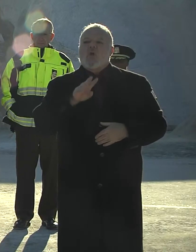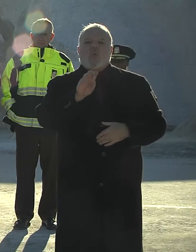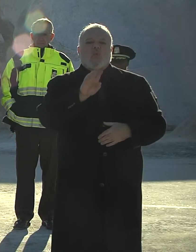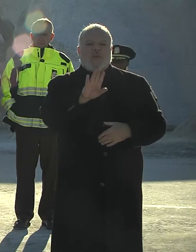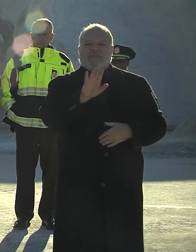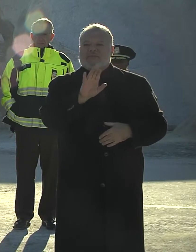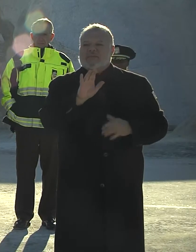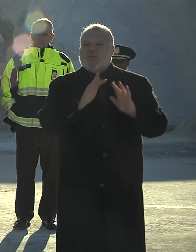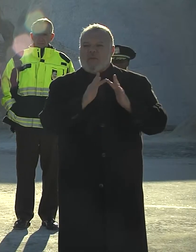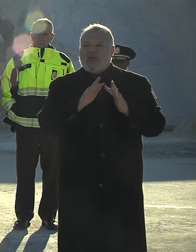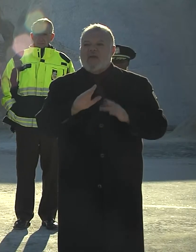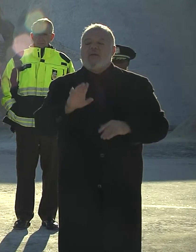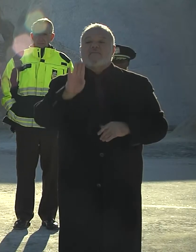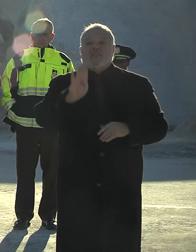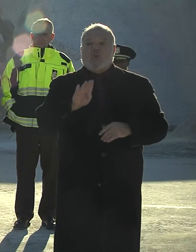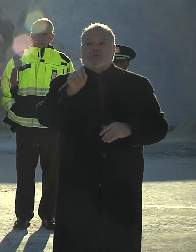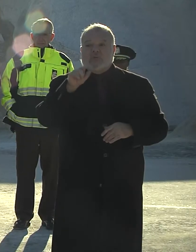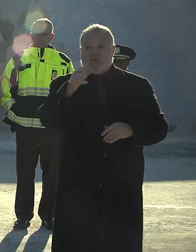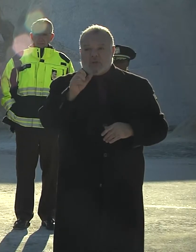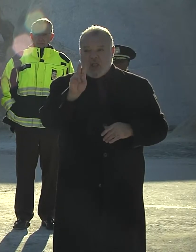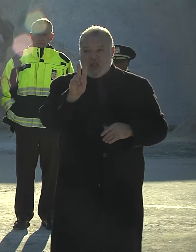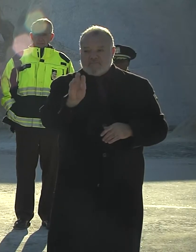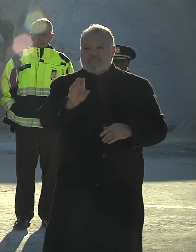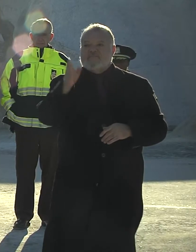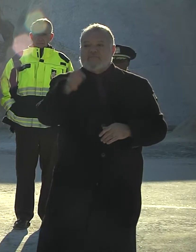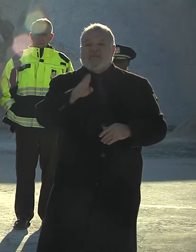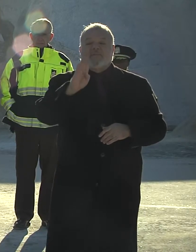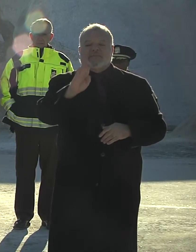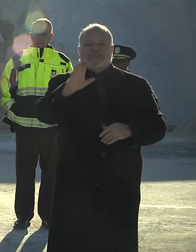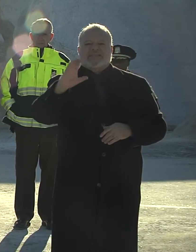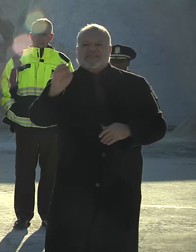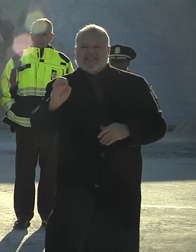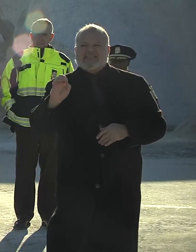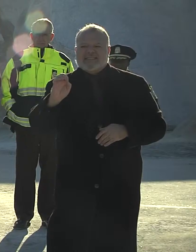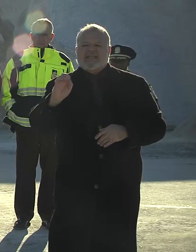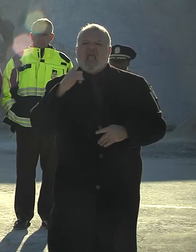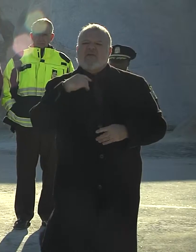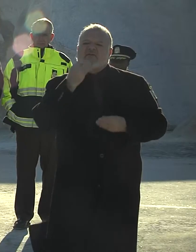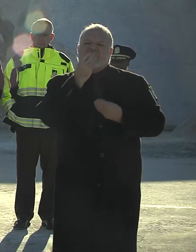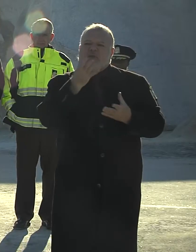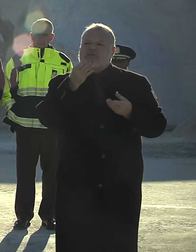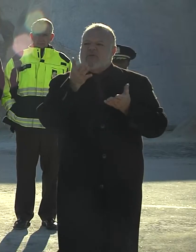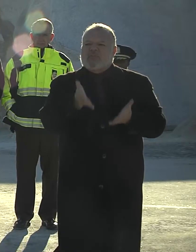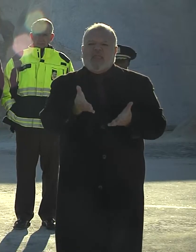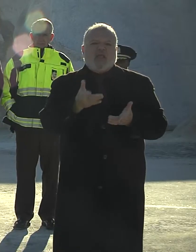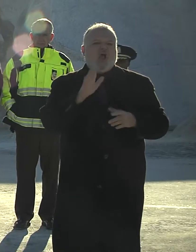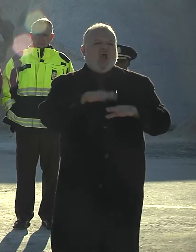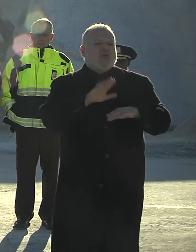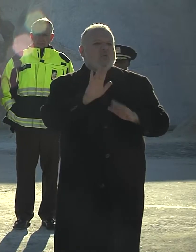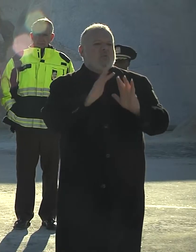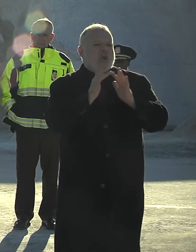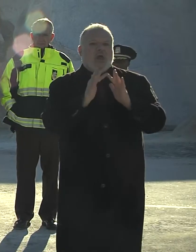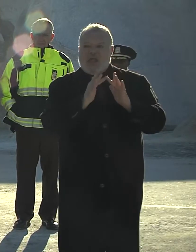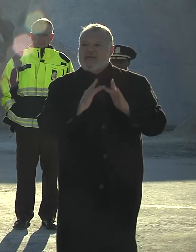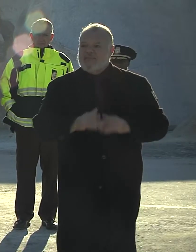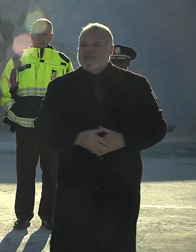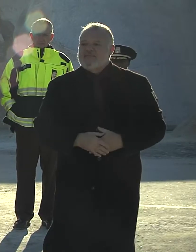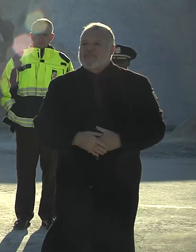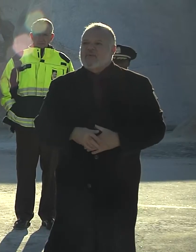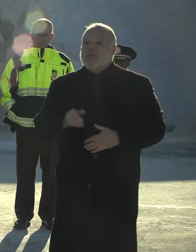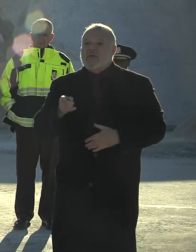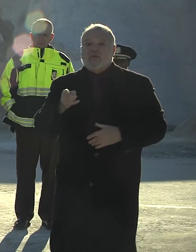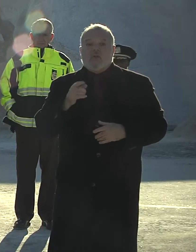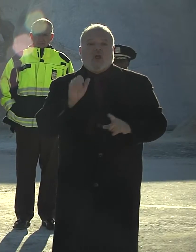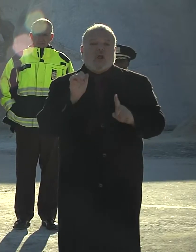boston.gov/BCCE, and we are honored to work with 311, so you can also call 311 if you're concerned, if you just have to